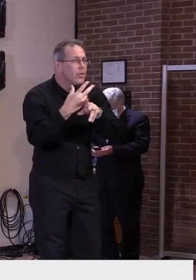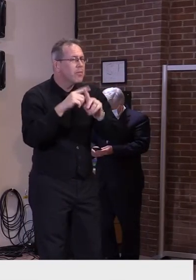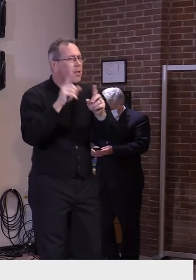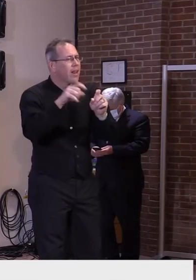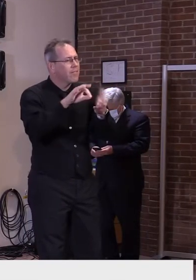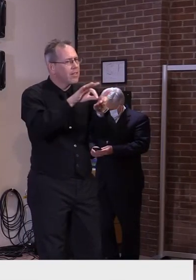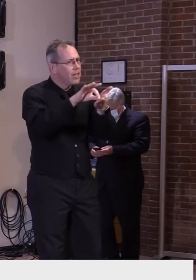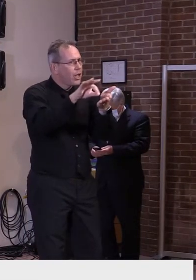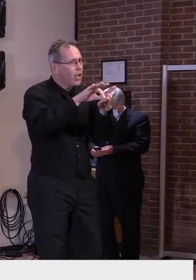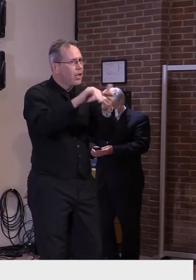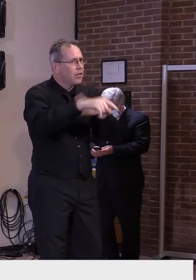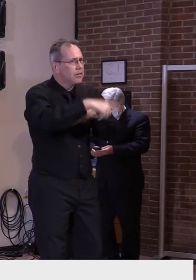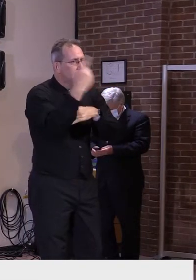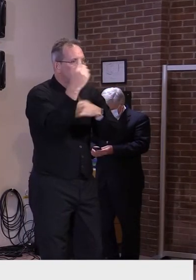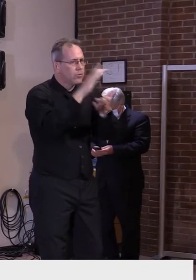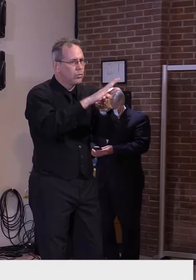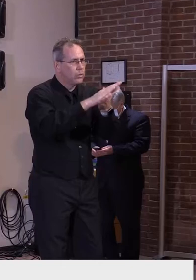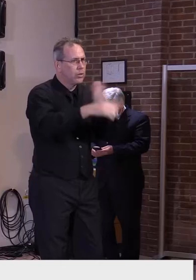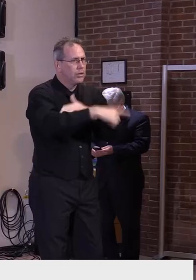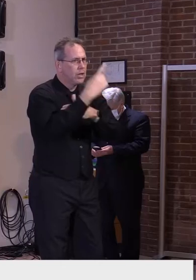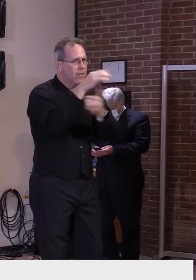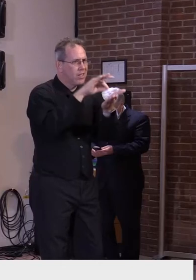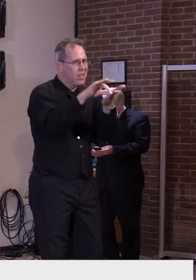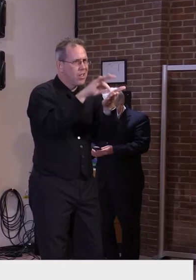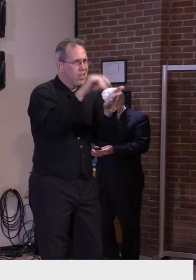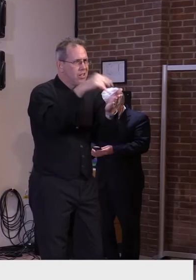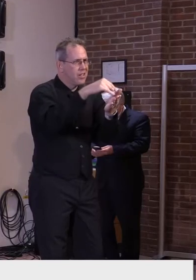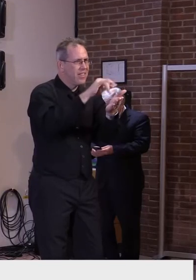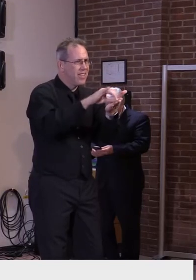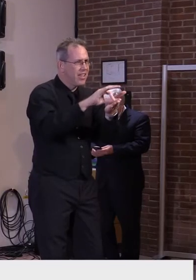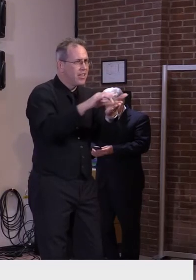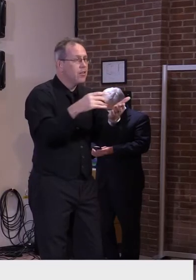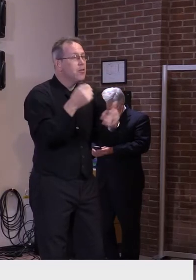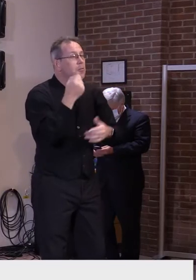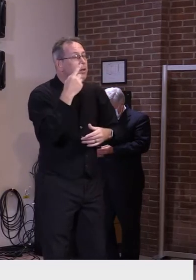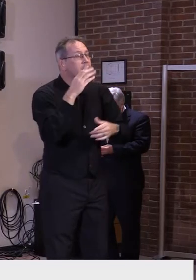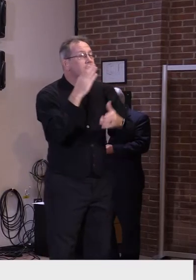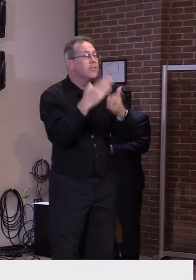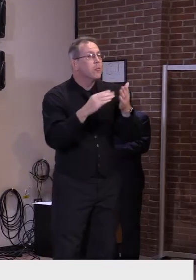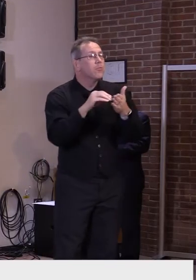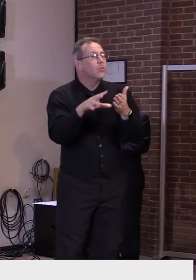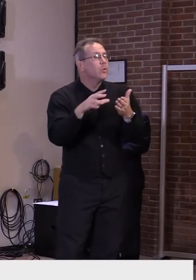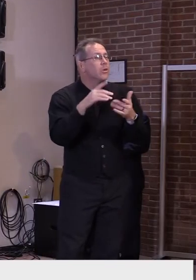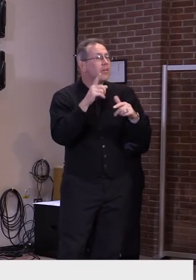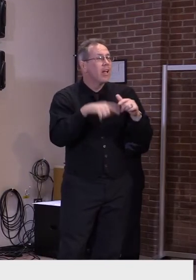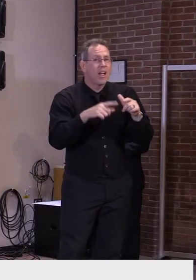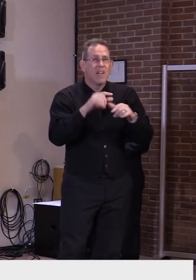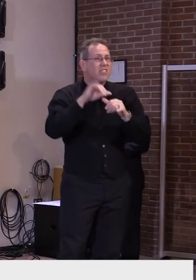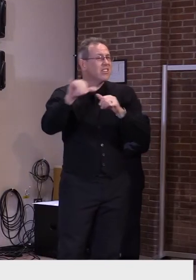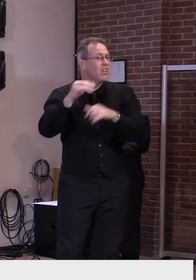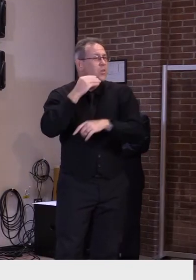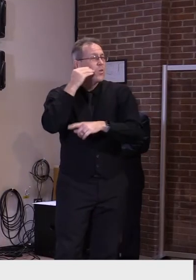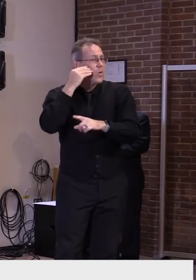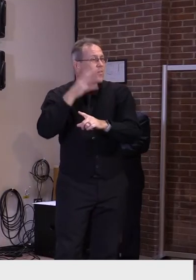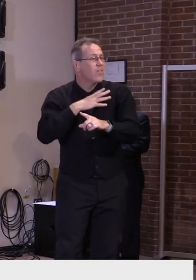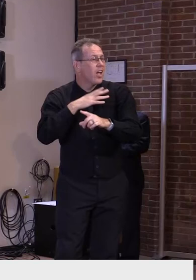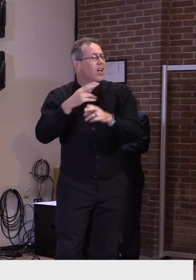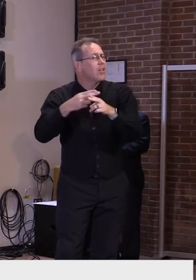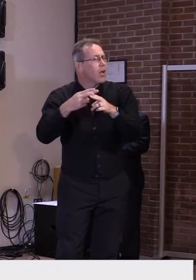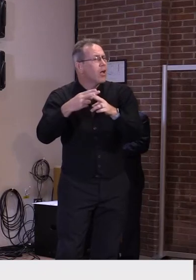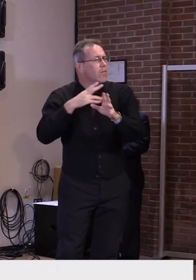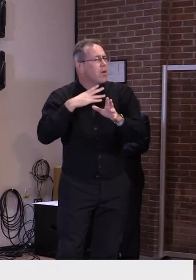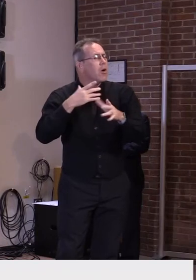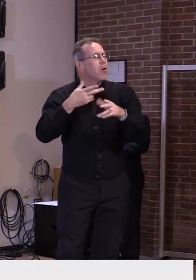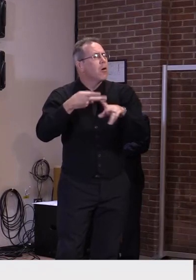But nonetheless, schools are using remote learning to keep students connected and so forth, and that's perfectly acceptable. In terms of the statutory